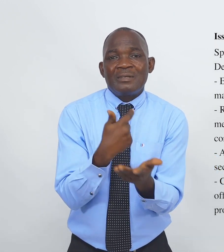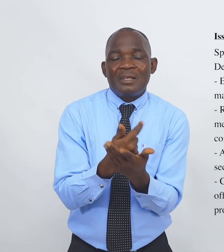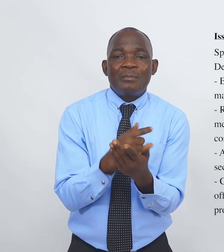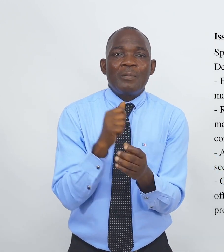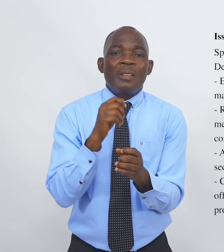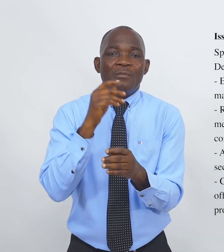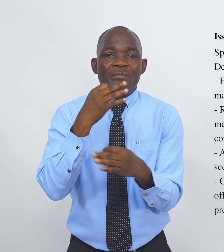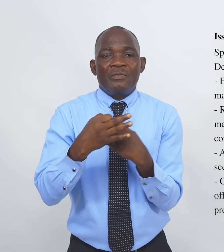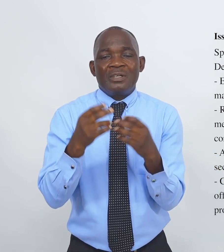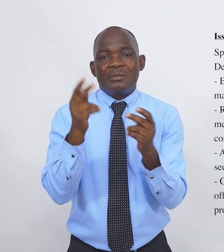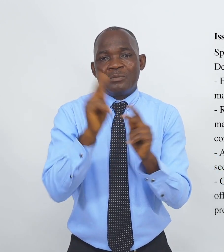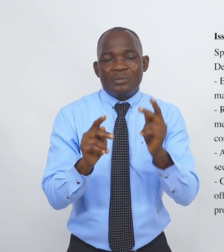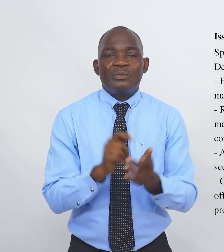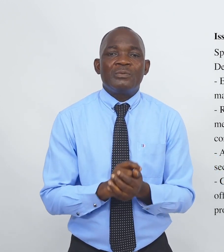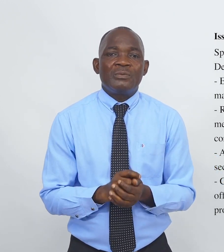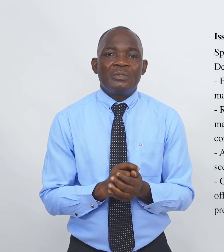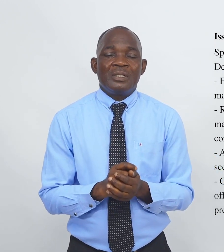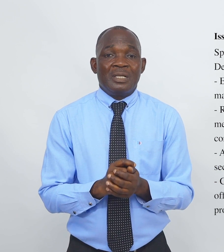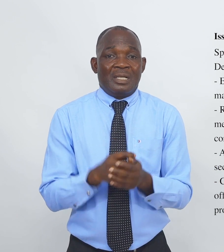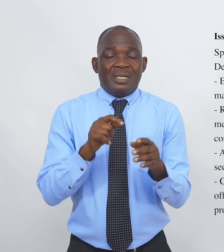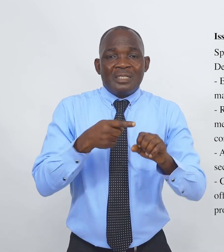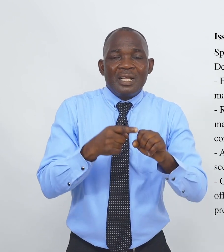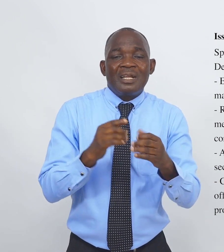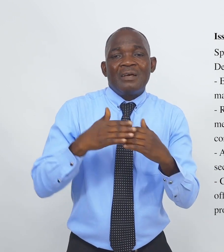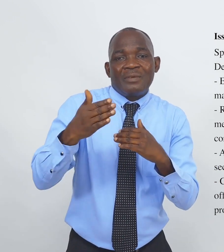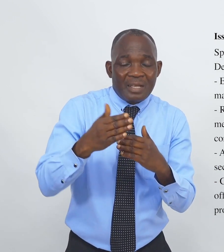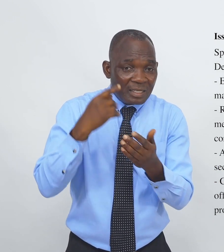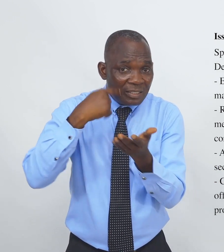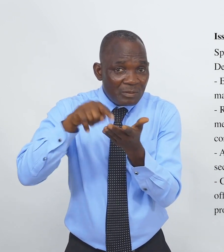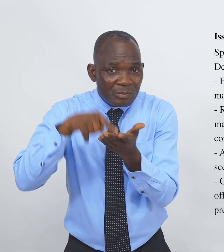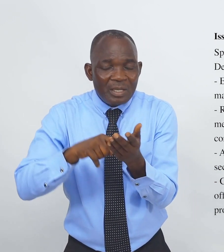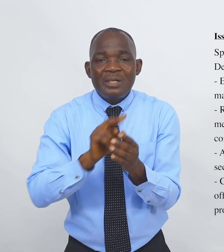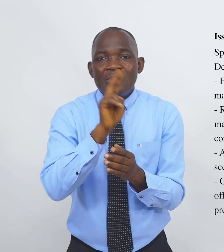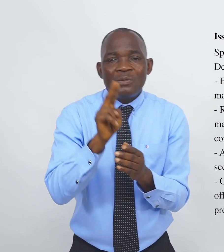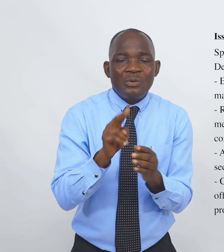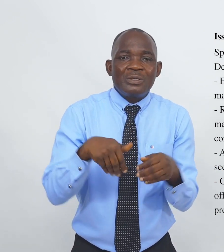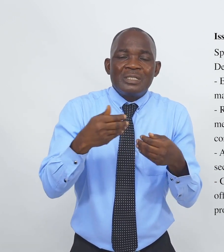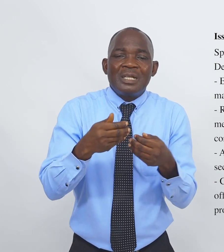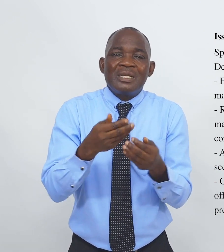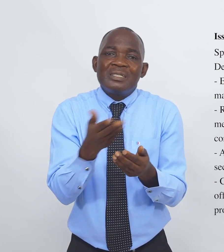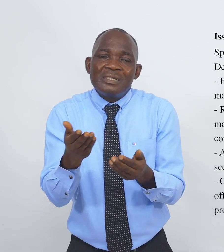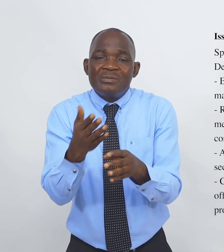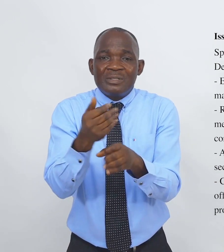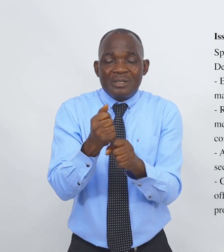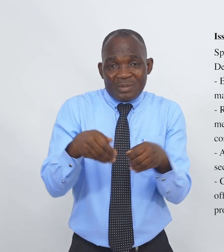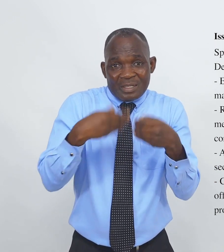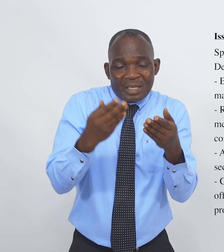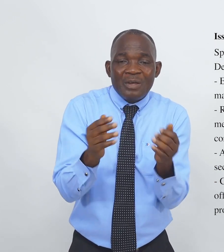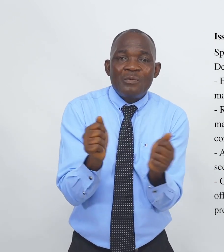foreign issuers, carrying out post-offer inspections on use of offer proceeds by issuers in accordance with